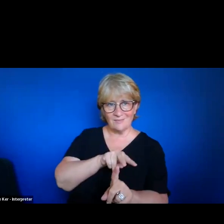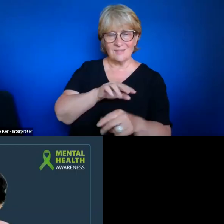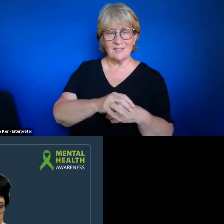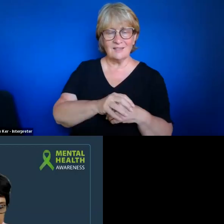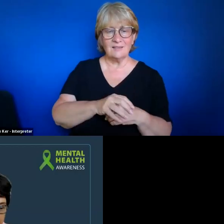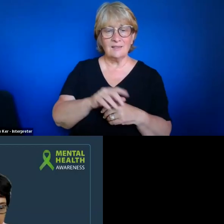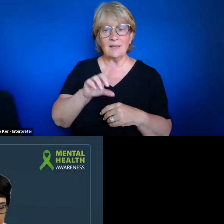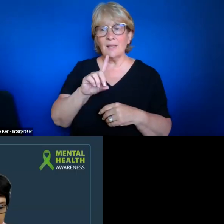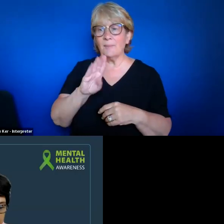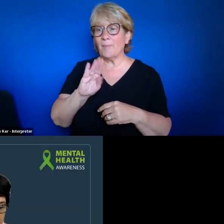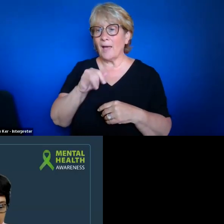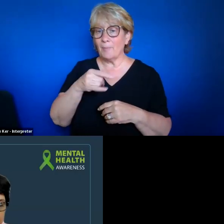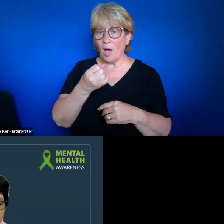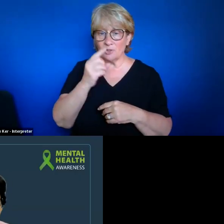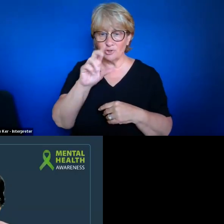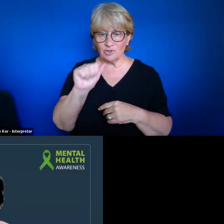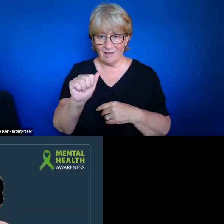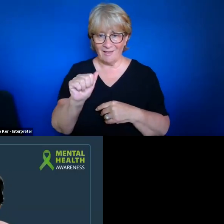Bipasha.